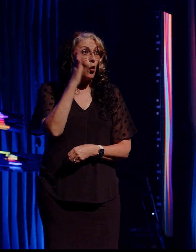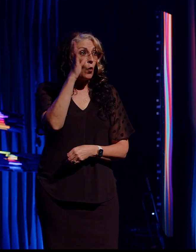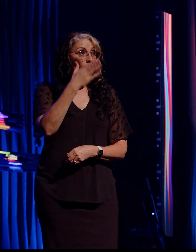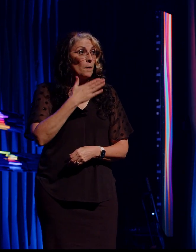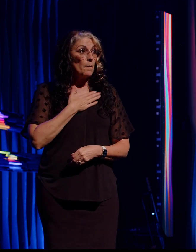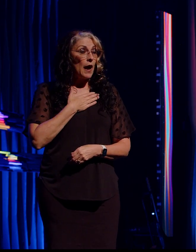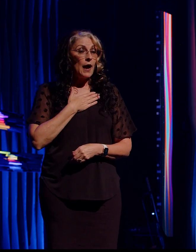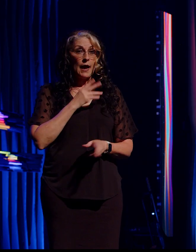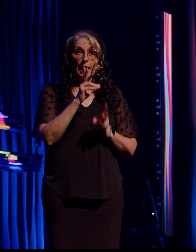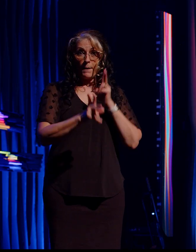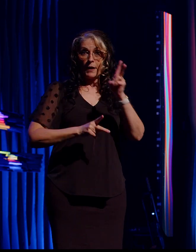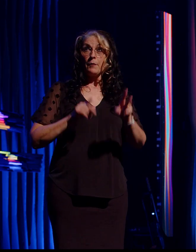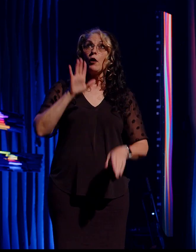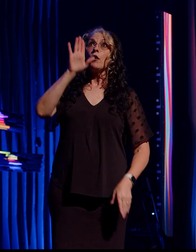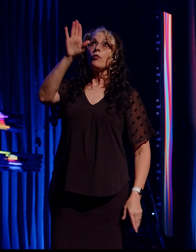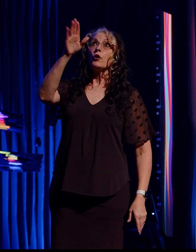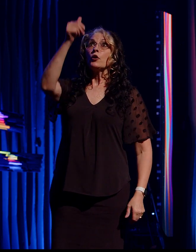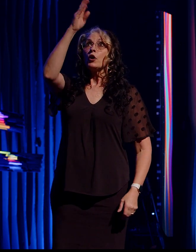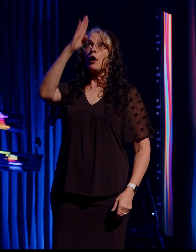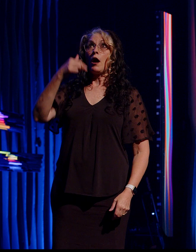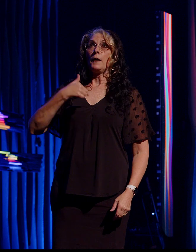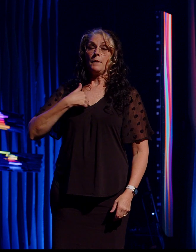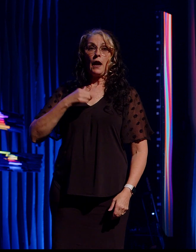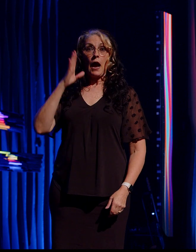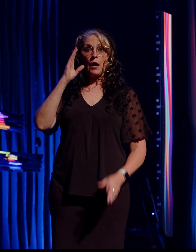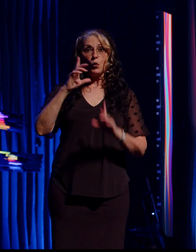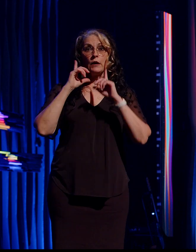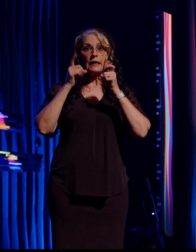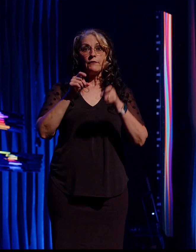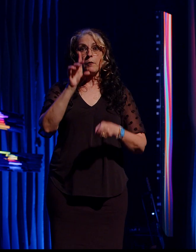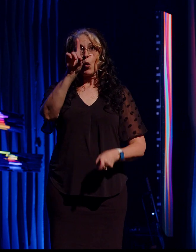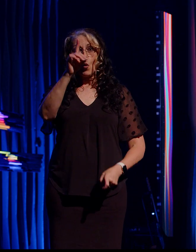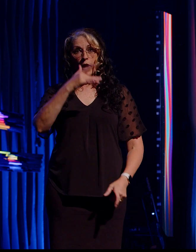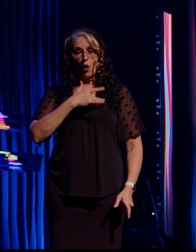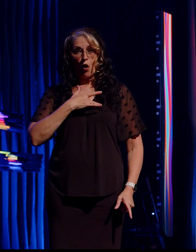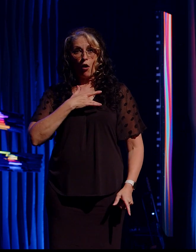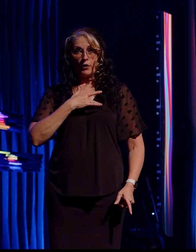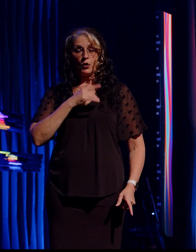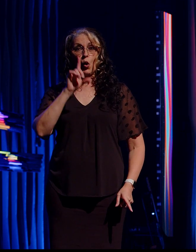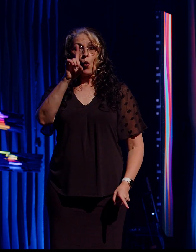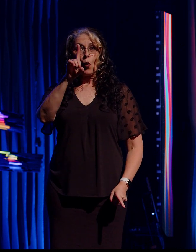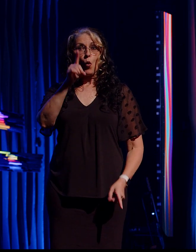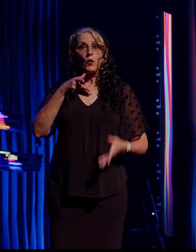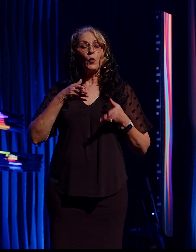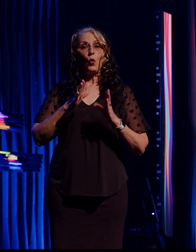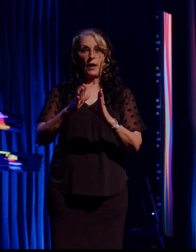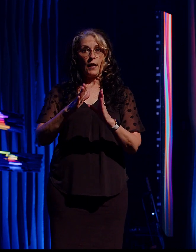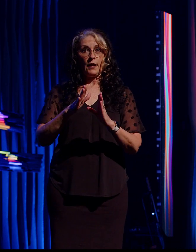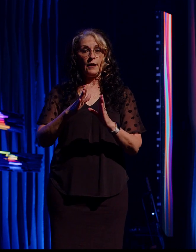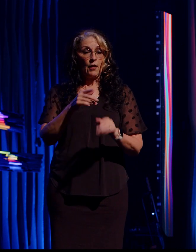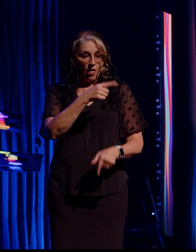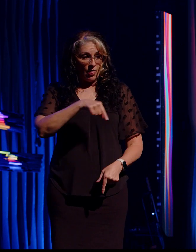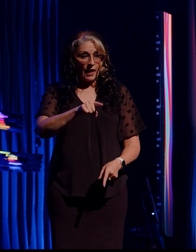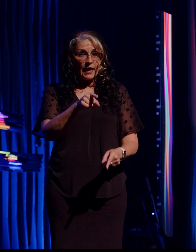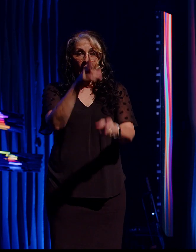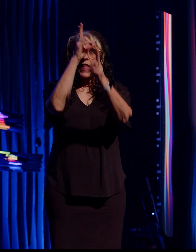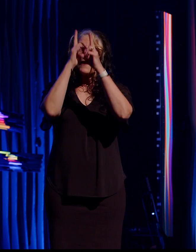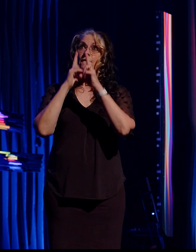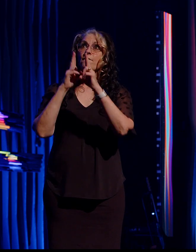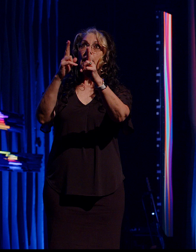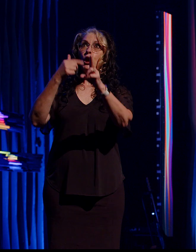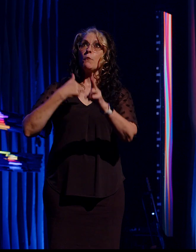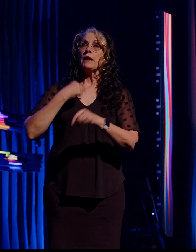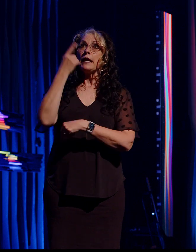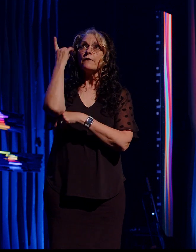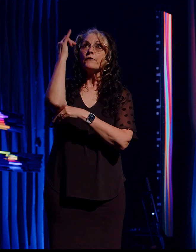people, and I will be their God. I will give them one heart. I will give them one way, that they may fear me